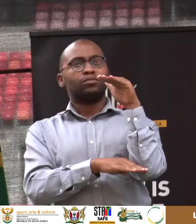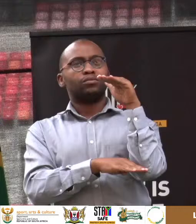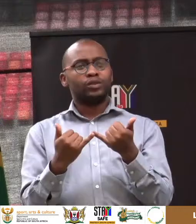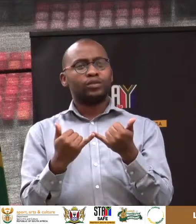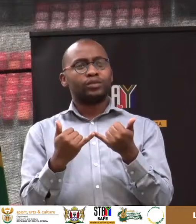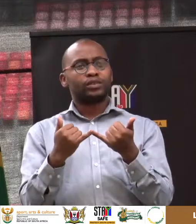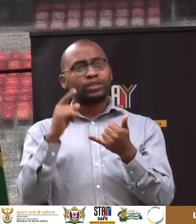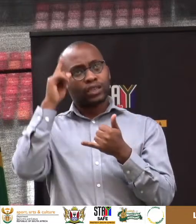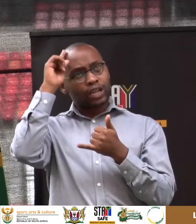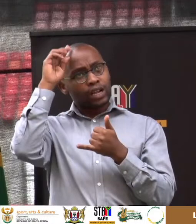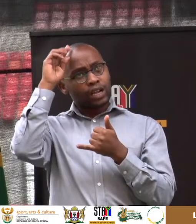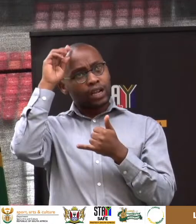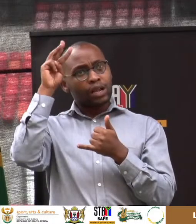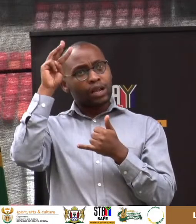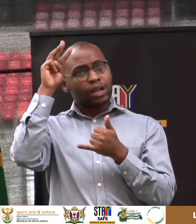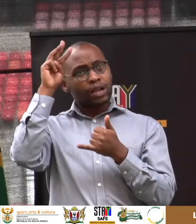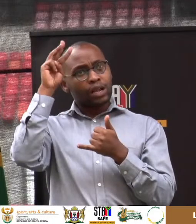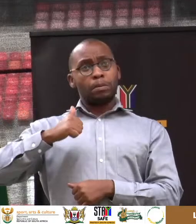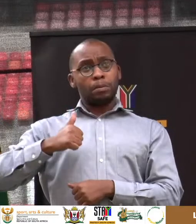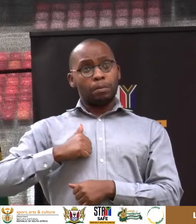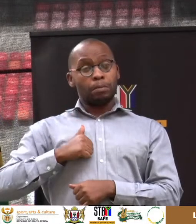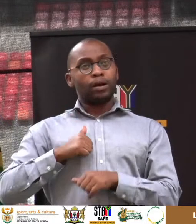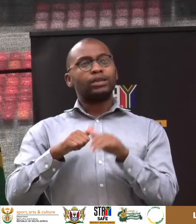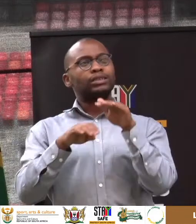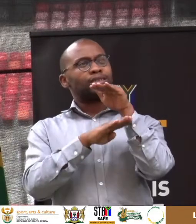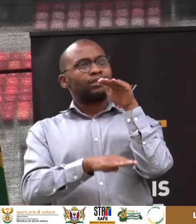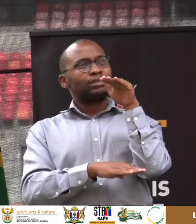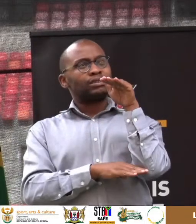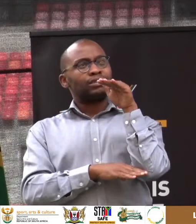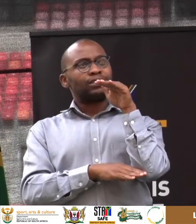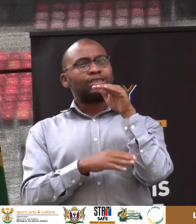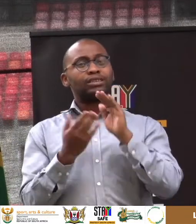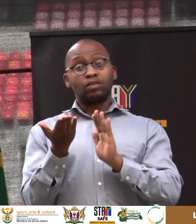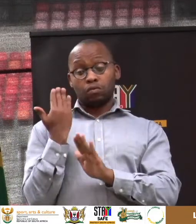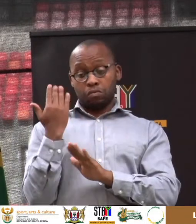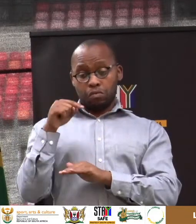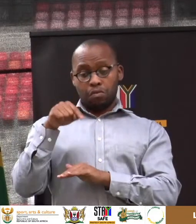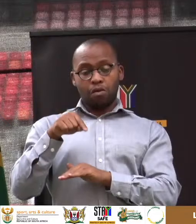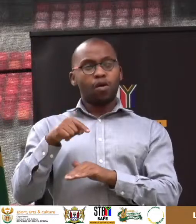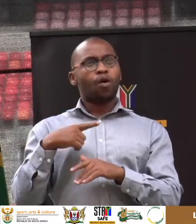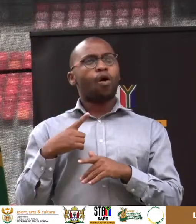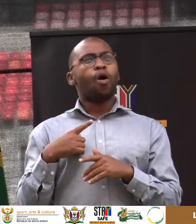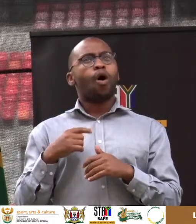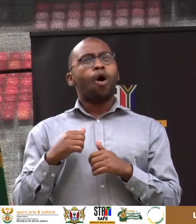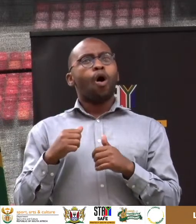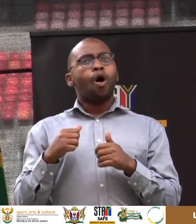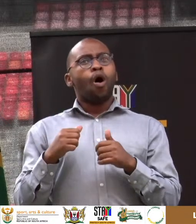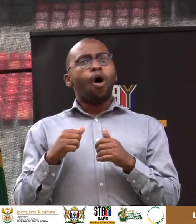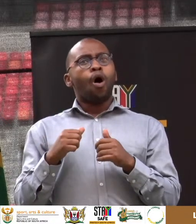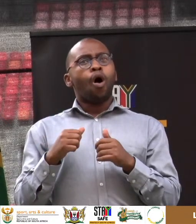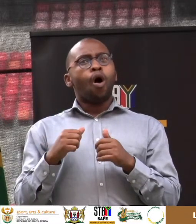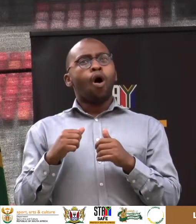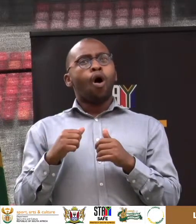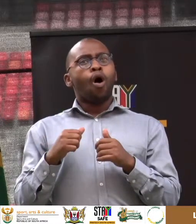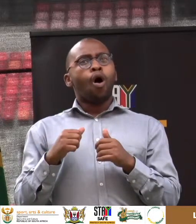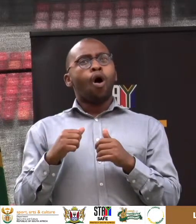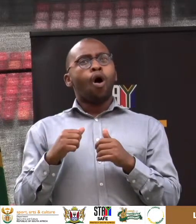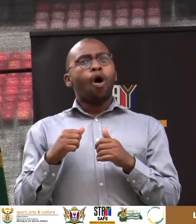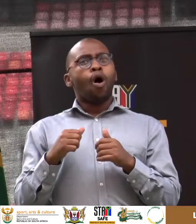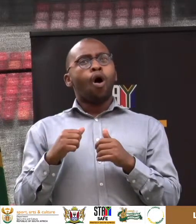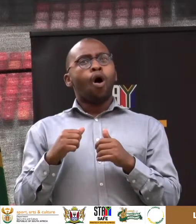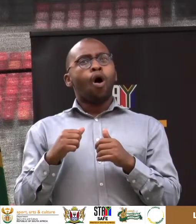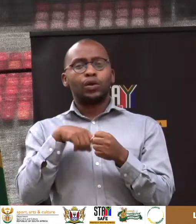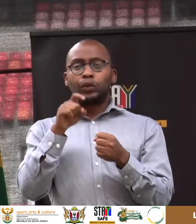Nelson Mandela Bay Stadium. Yayi facility bigcine abantu apha ebebene COVID. We made it an isolation